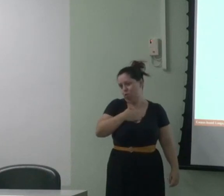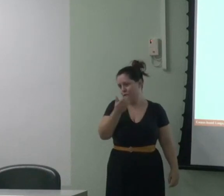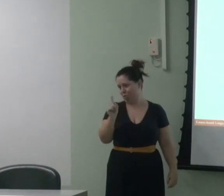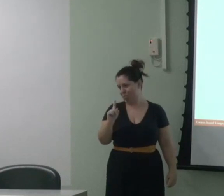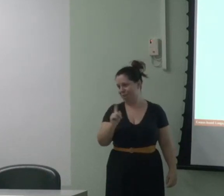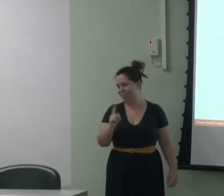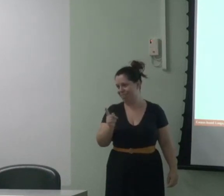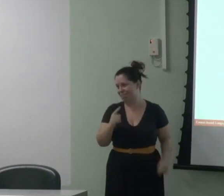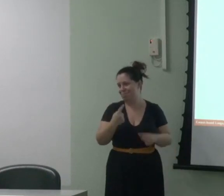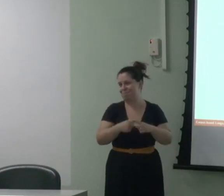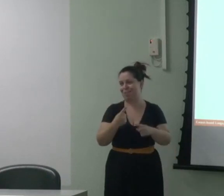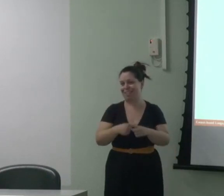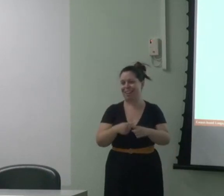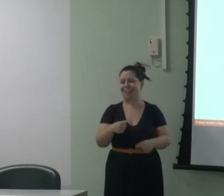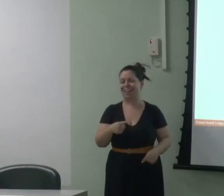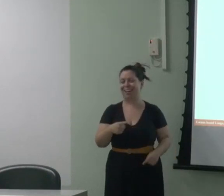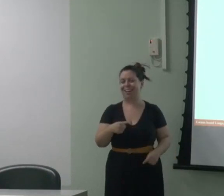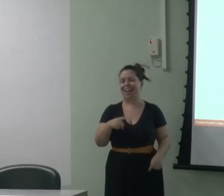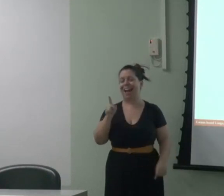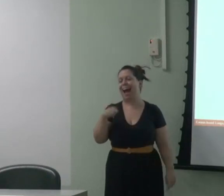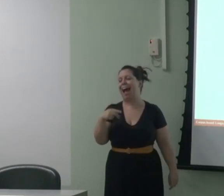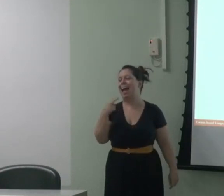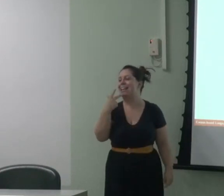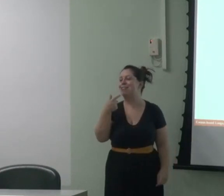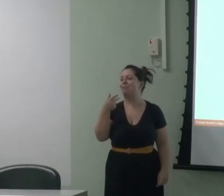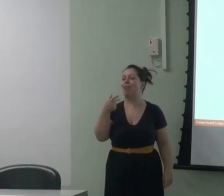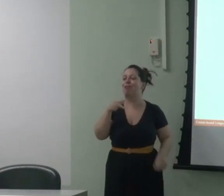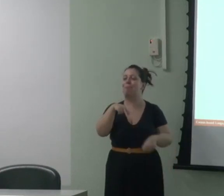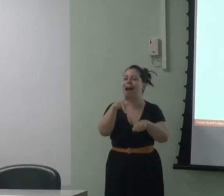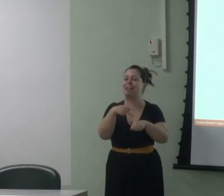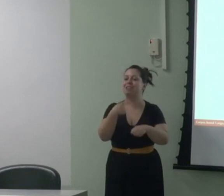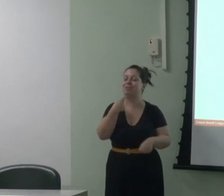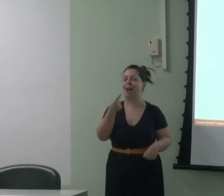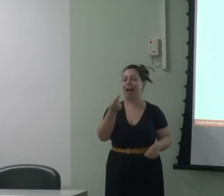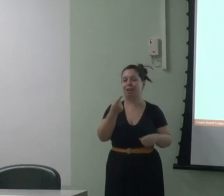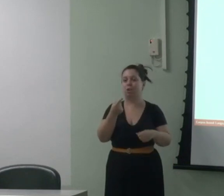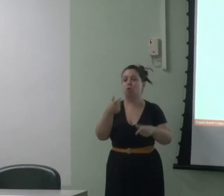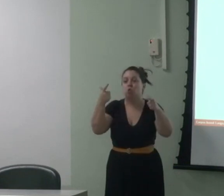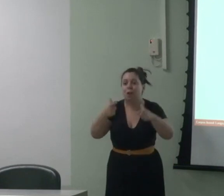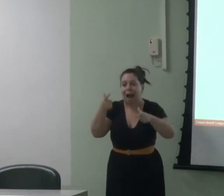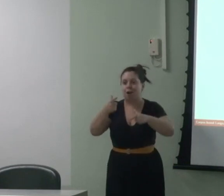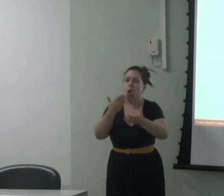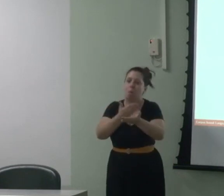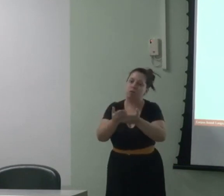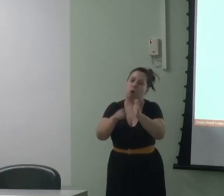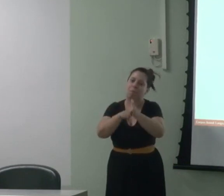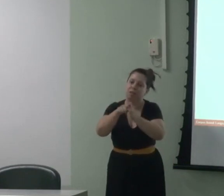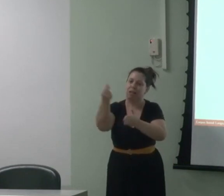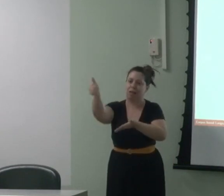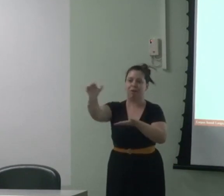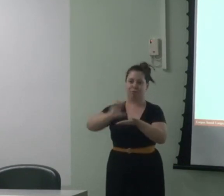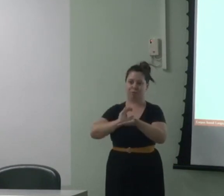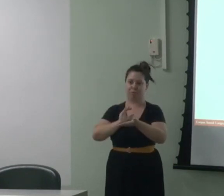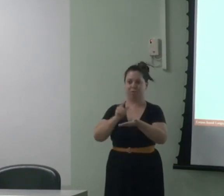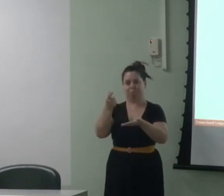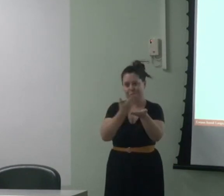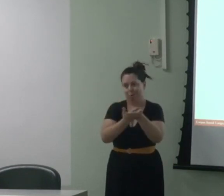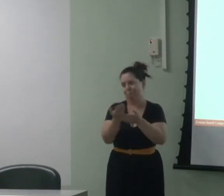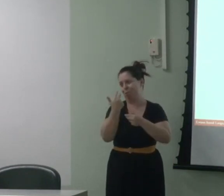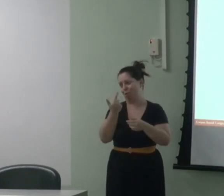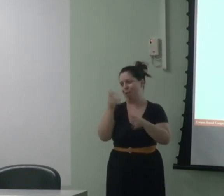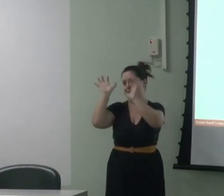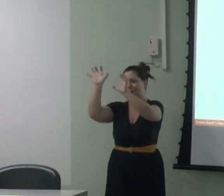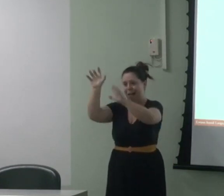because those languages are spoken in countries where the research was funded much better, so they were privileged in that